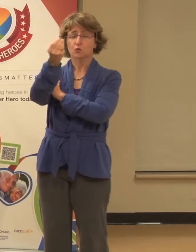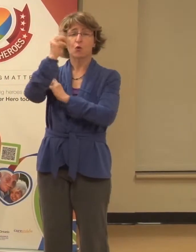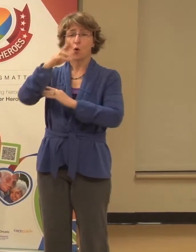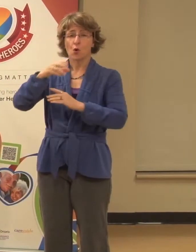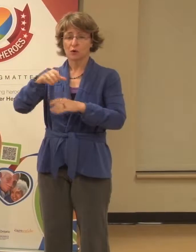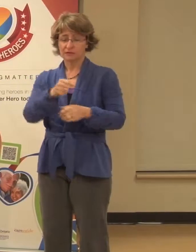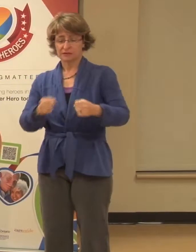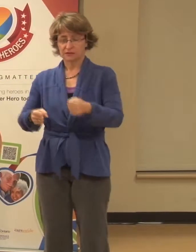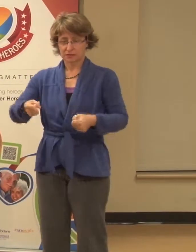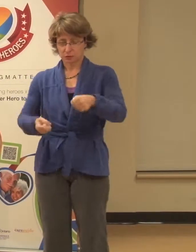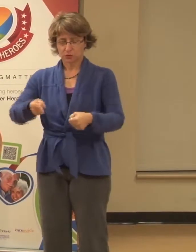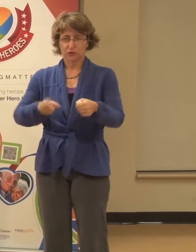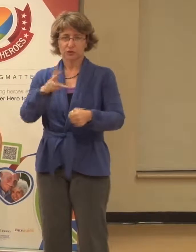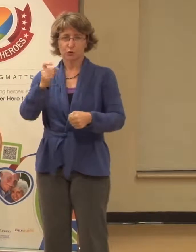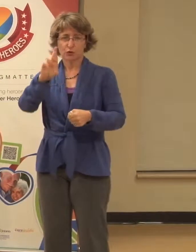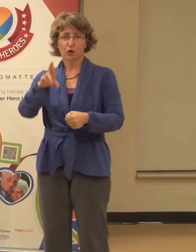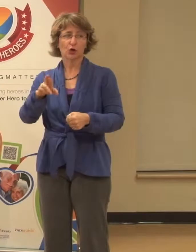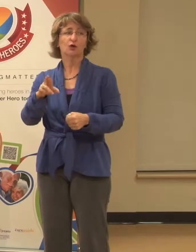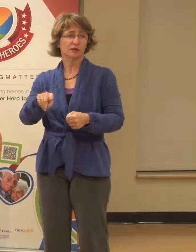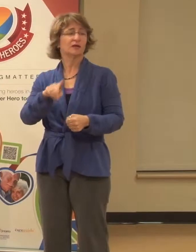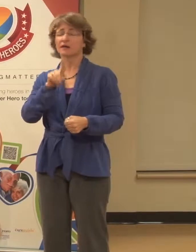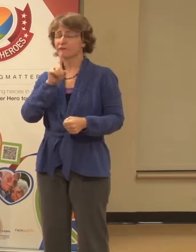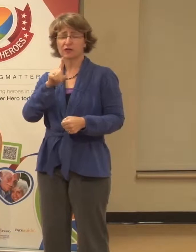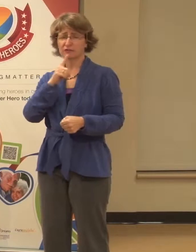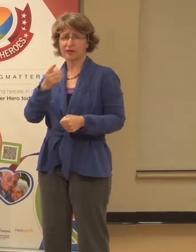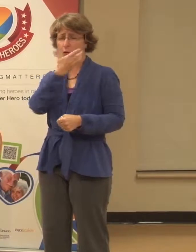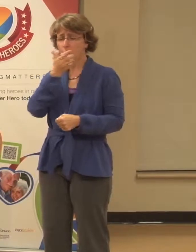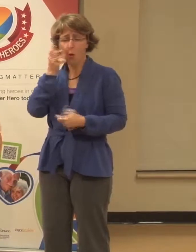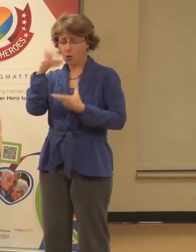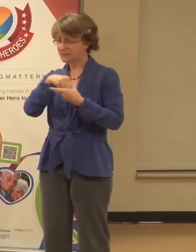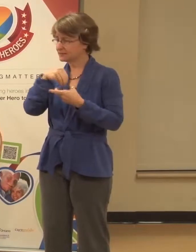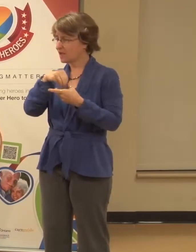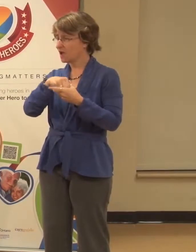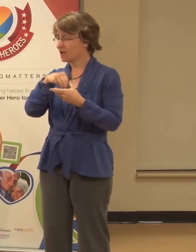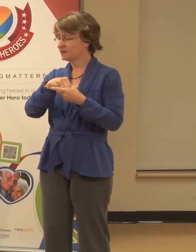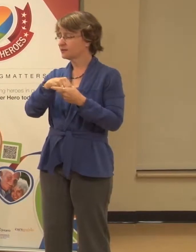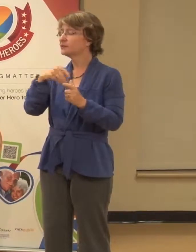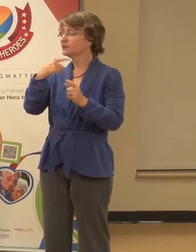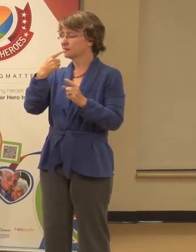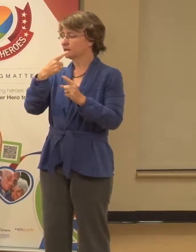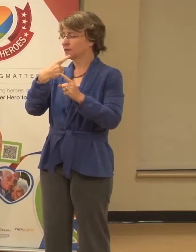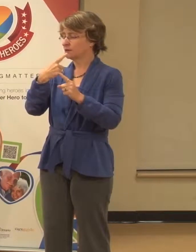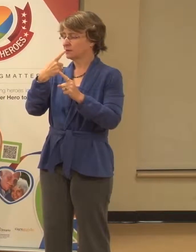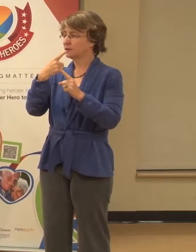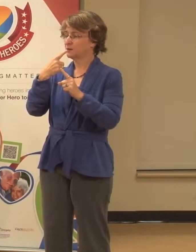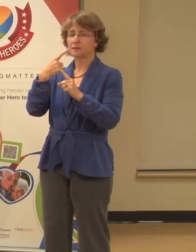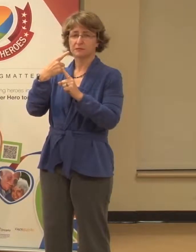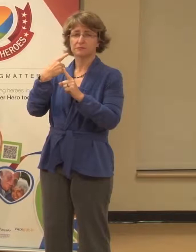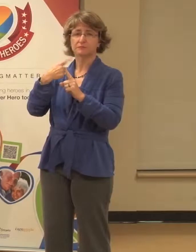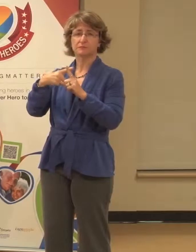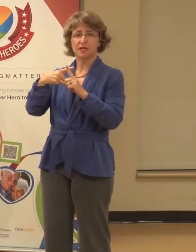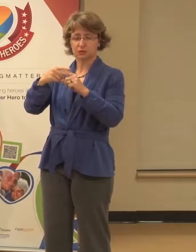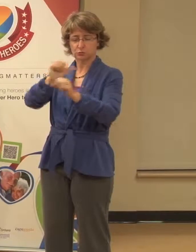on a scooter. It's really good because it's warm inside, and it also takes care of you from the front